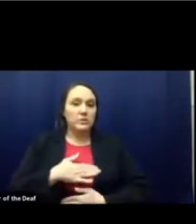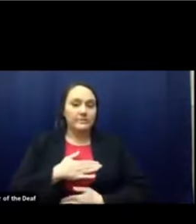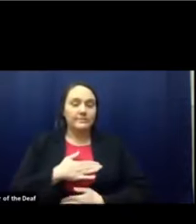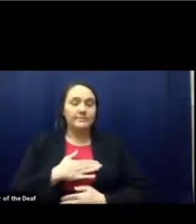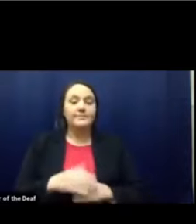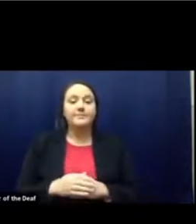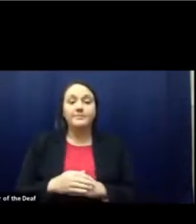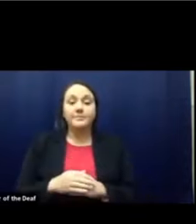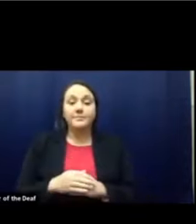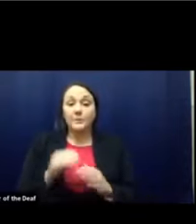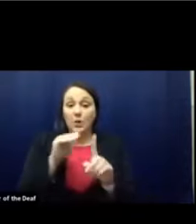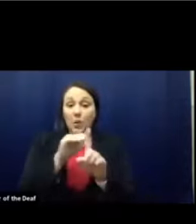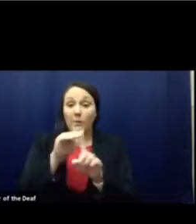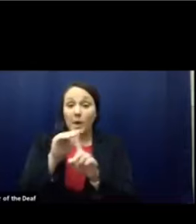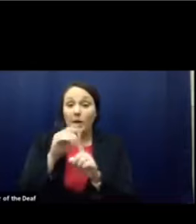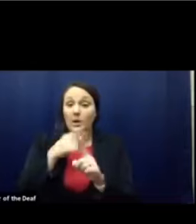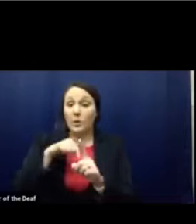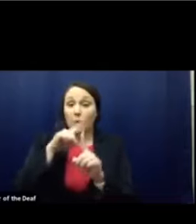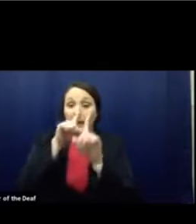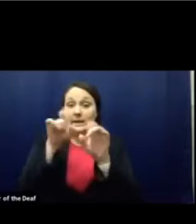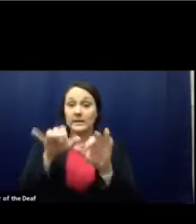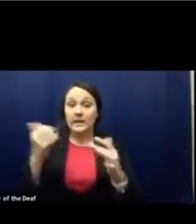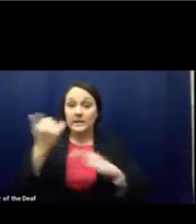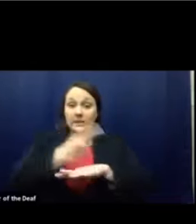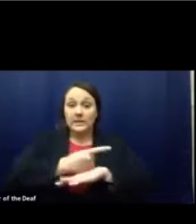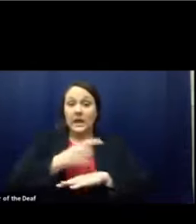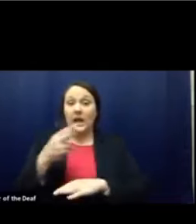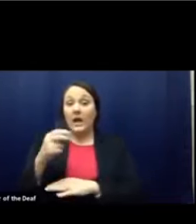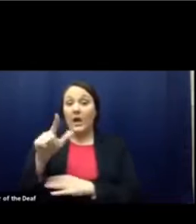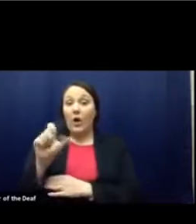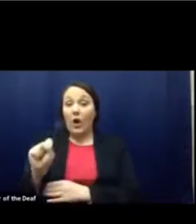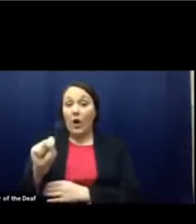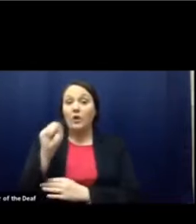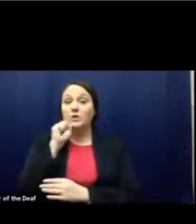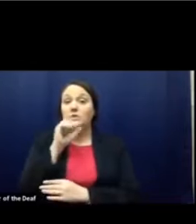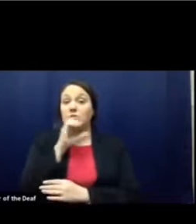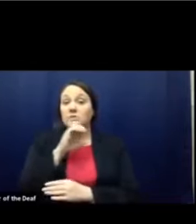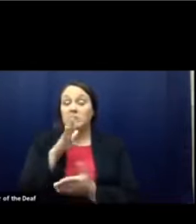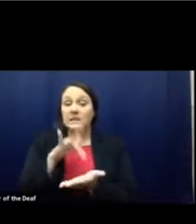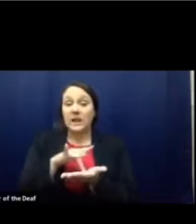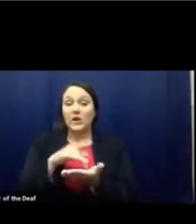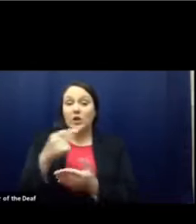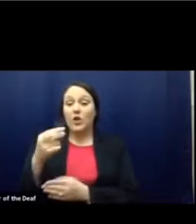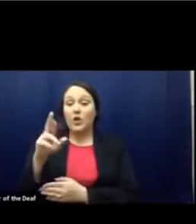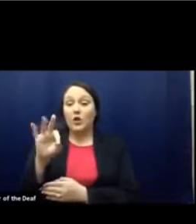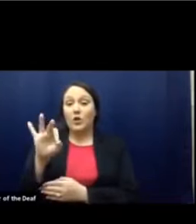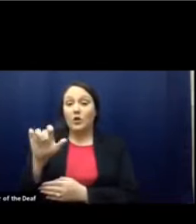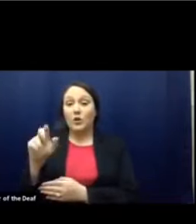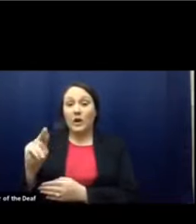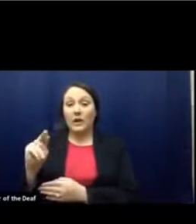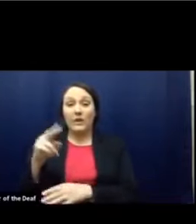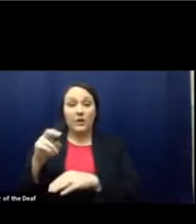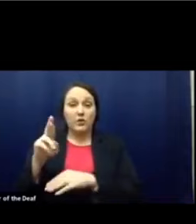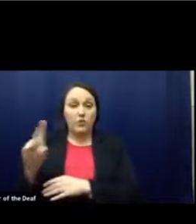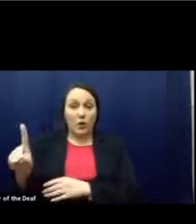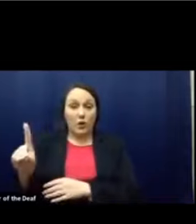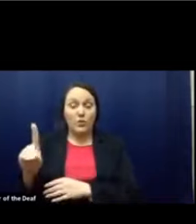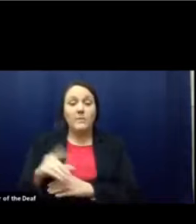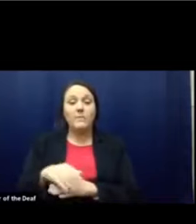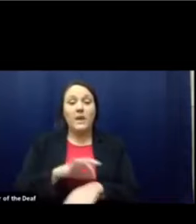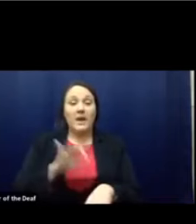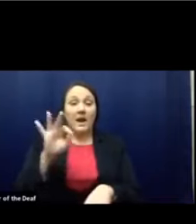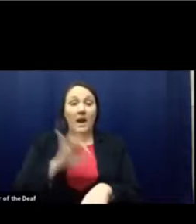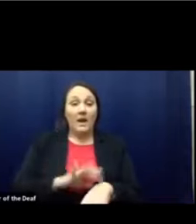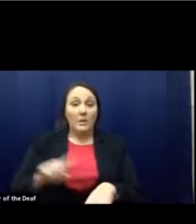As a reminder, we are testing today at the Hall Senior Center on Crippen Road from 9 a.m. to 1 p.m. Just like our